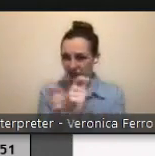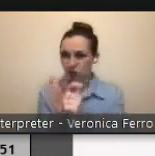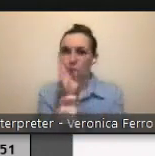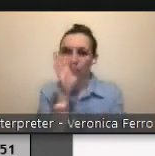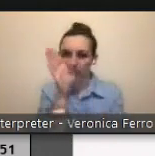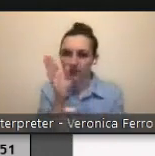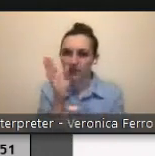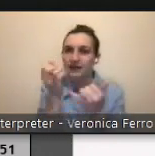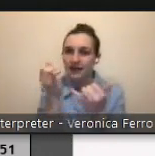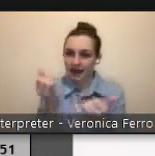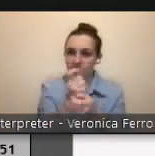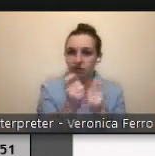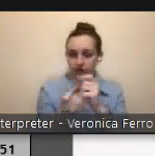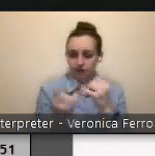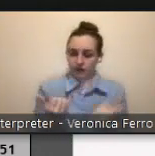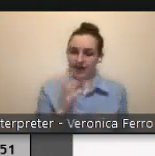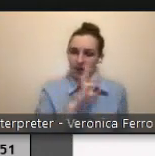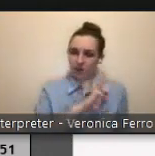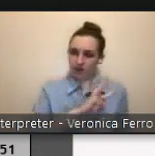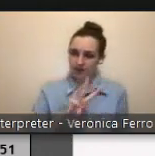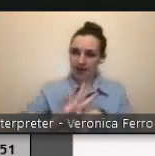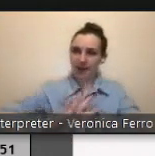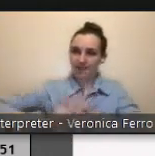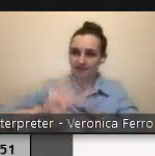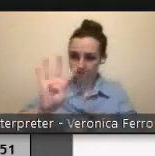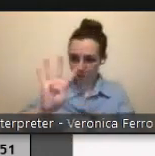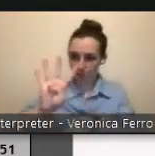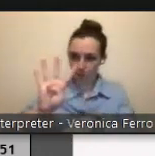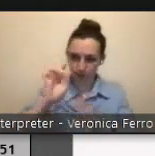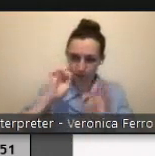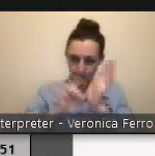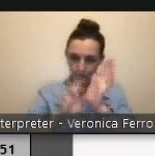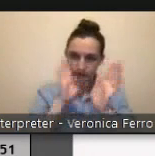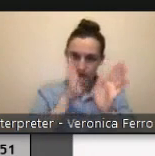you. Great, thank you for sharing that, Tavia. We'll have